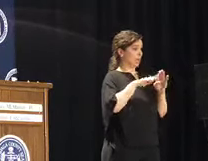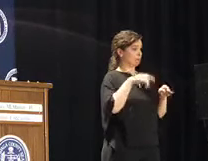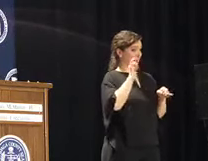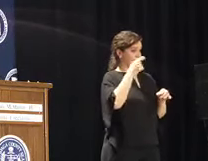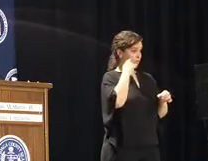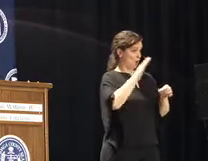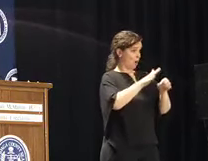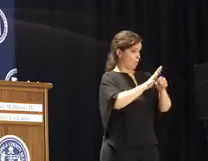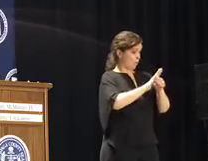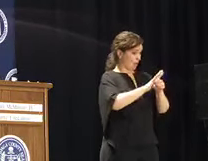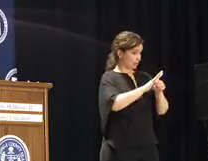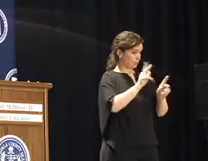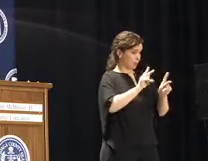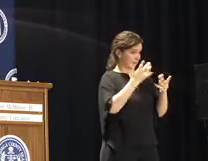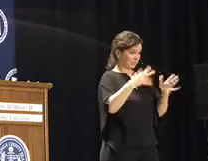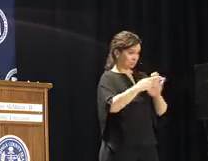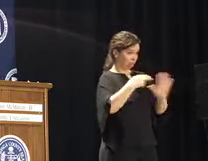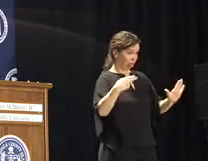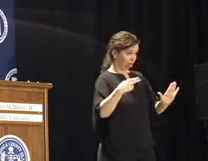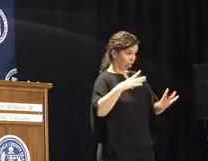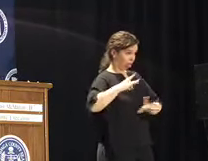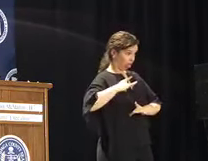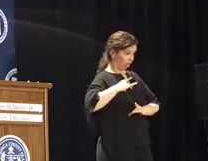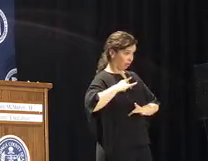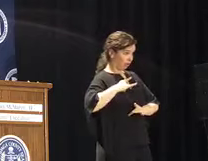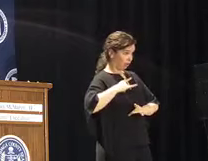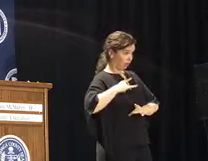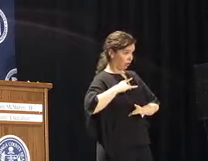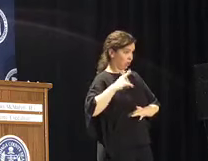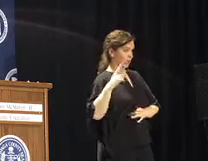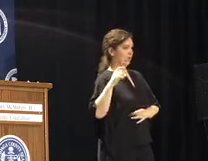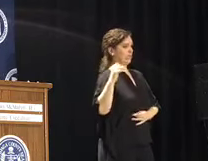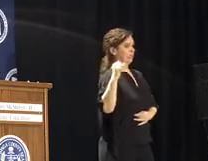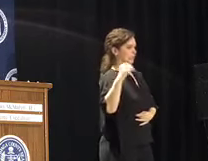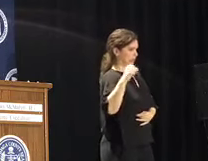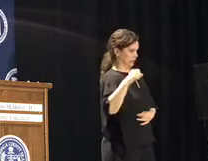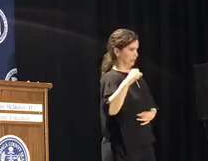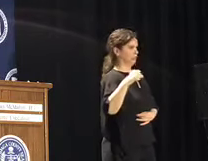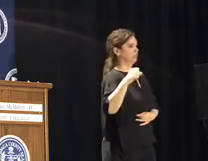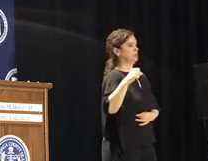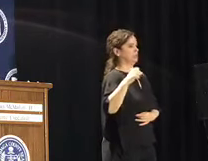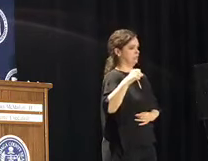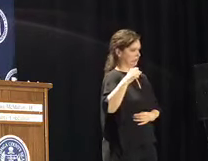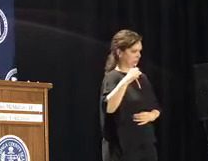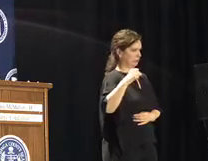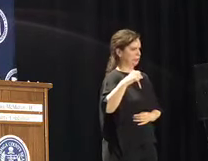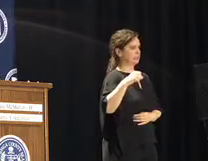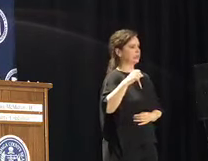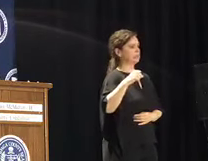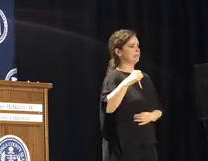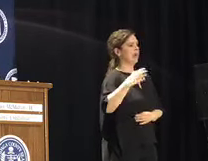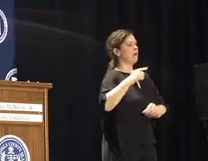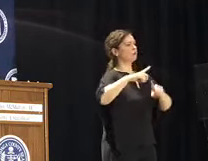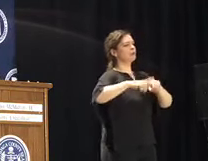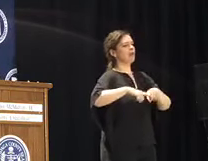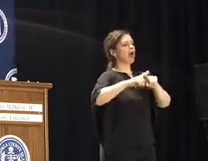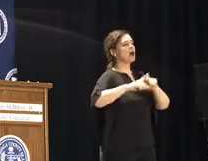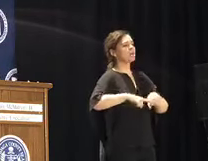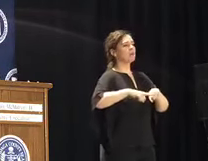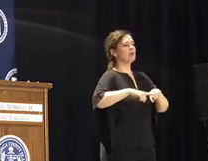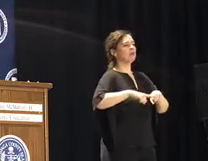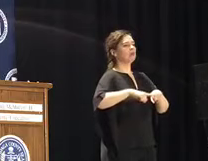space for COVID patients? Yeah, I think you could do either or, Tim. I think I think we would then rely on the hospitals and Dr. Gupta